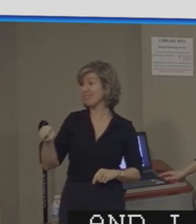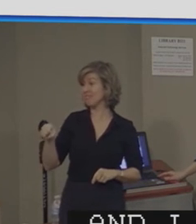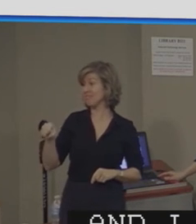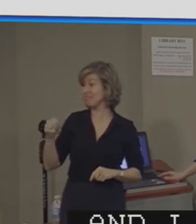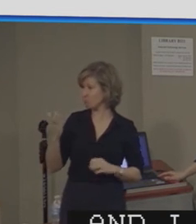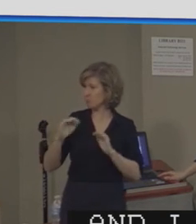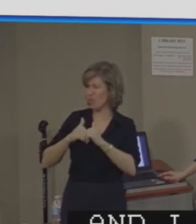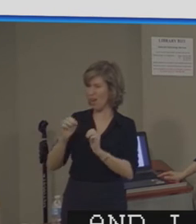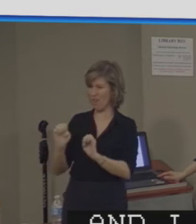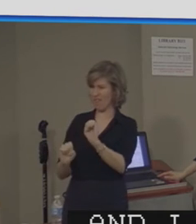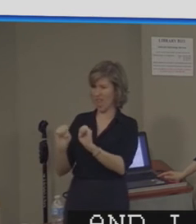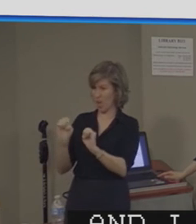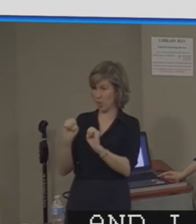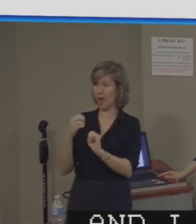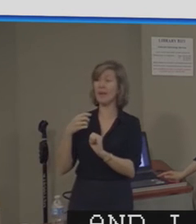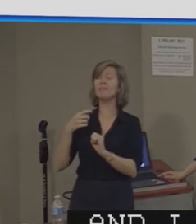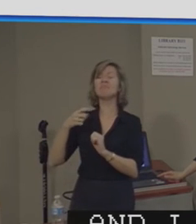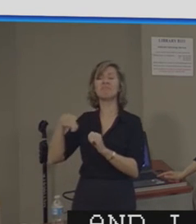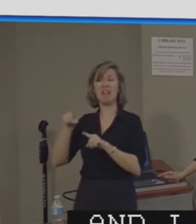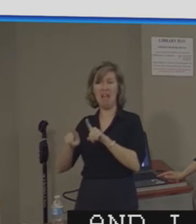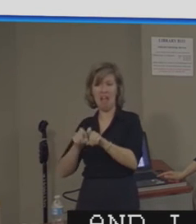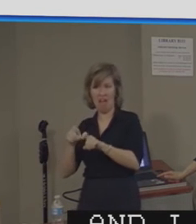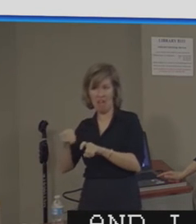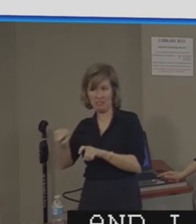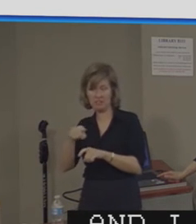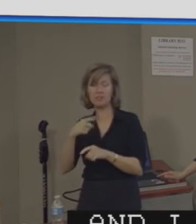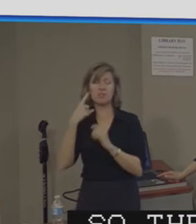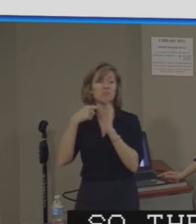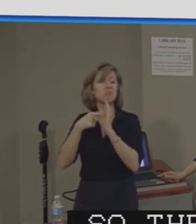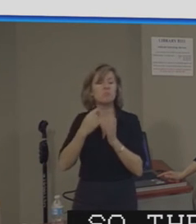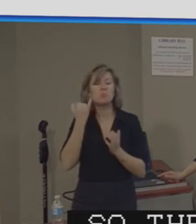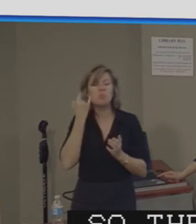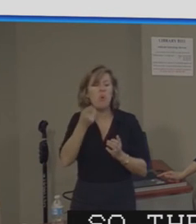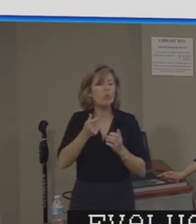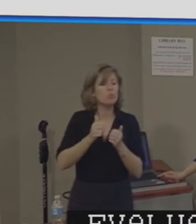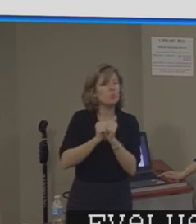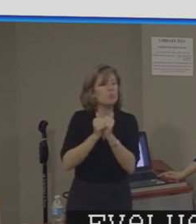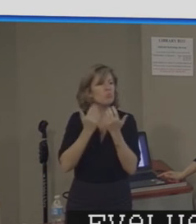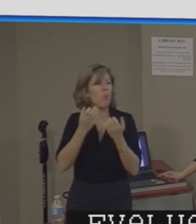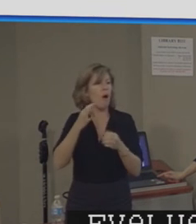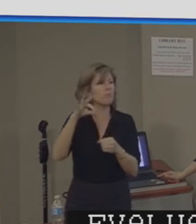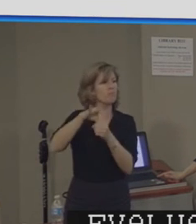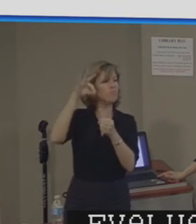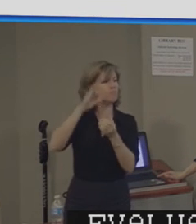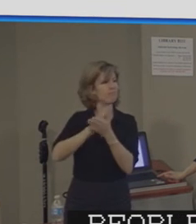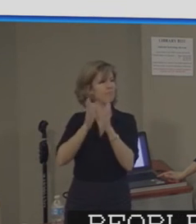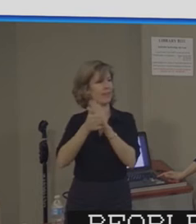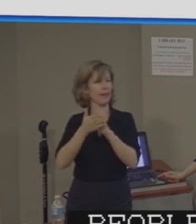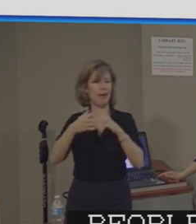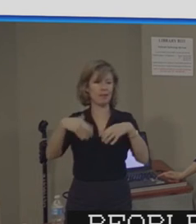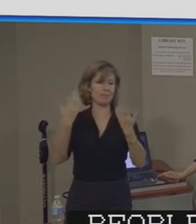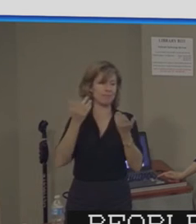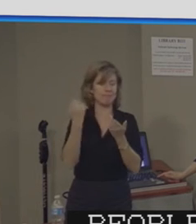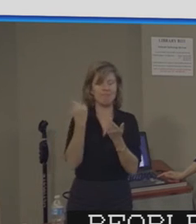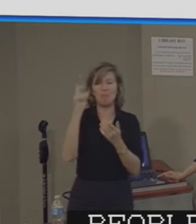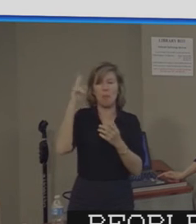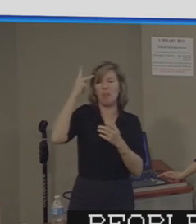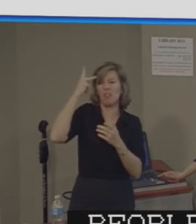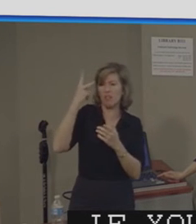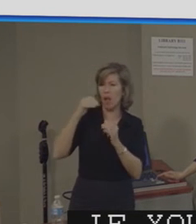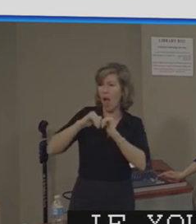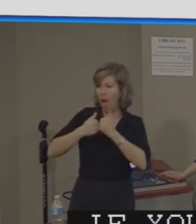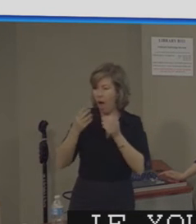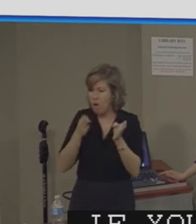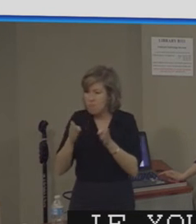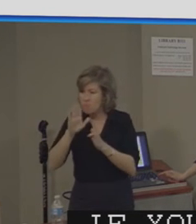asked people questions like, if you were running for a local political office, how would you organize your campaign? And